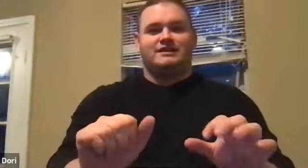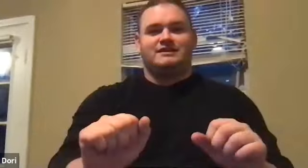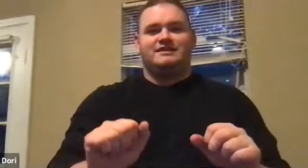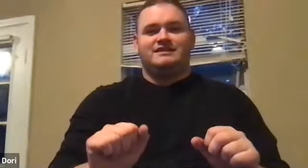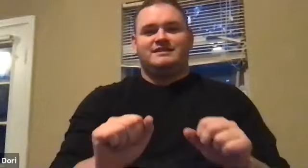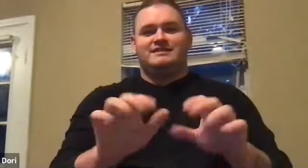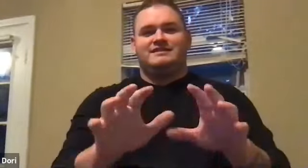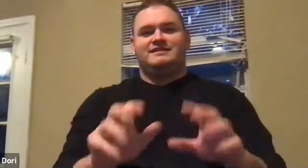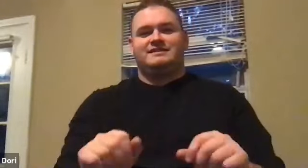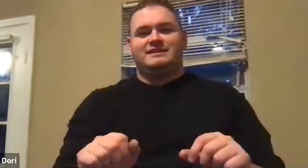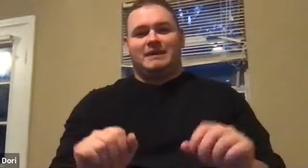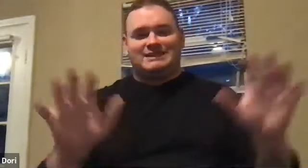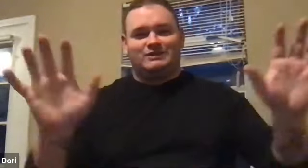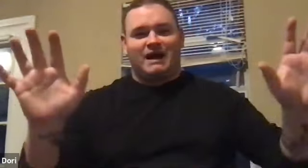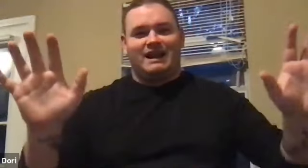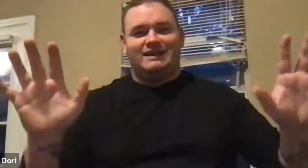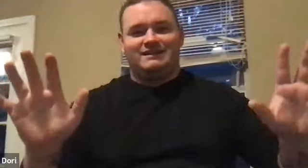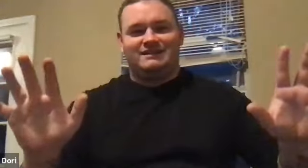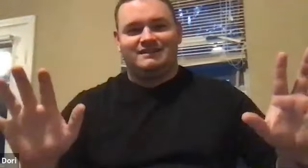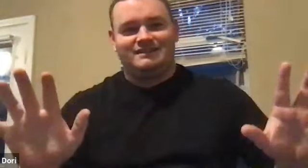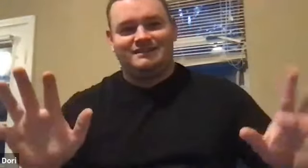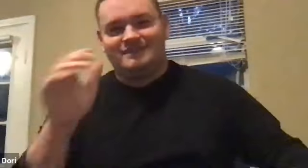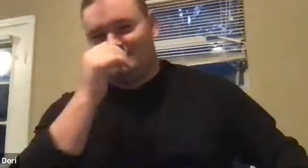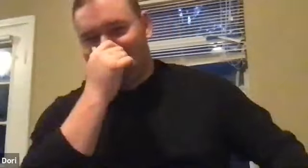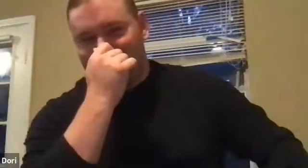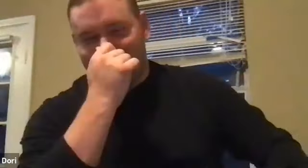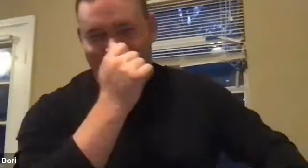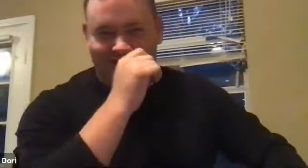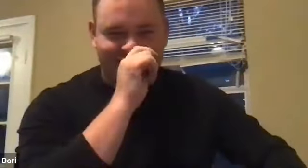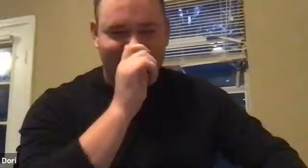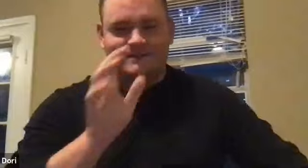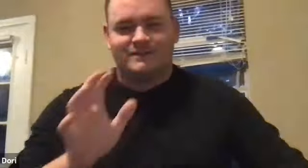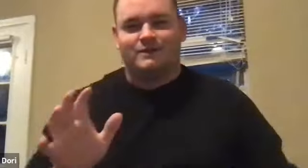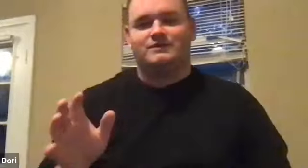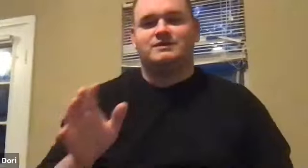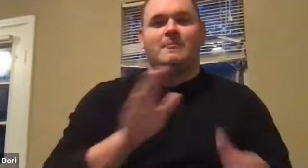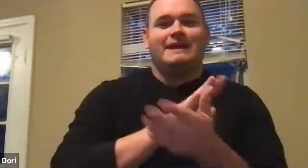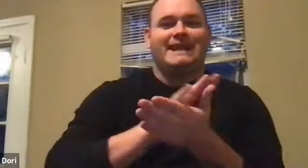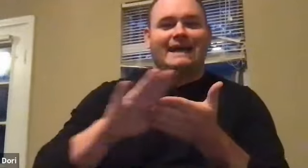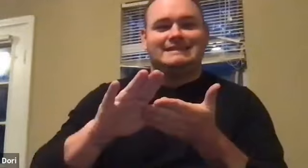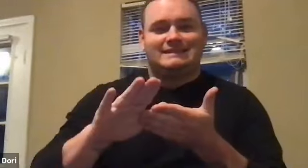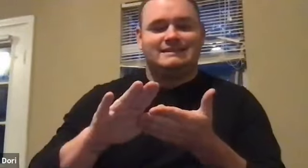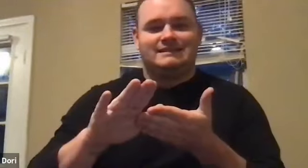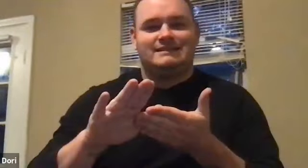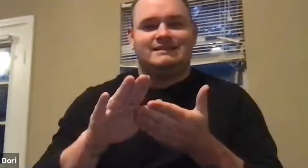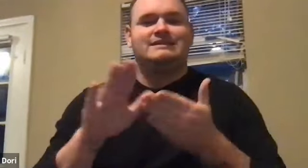that. Am I still spotlighted? Okay, good. Nice